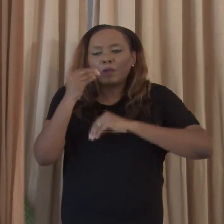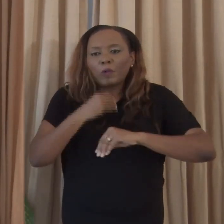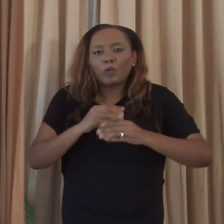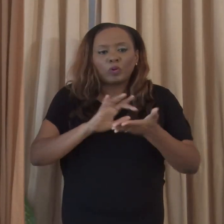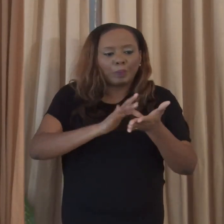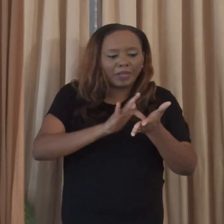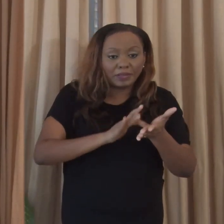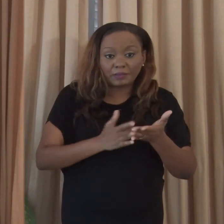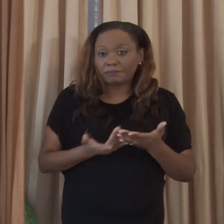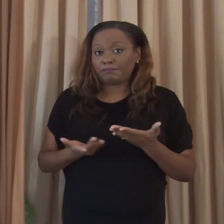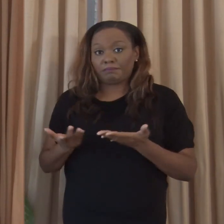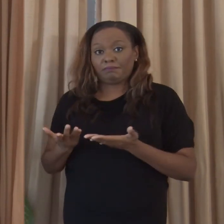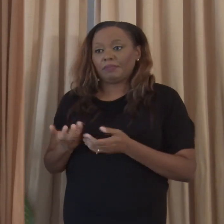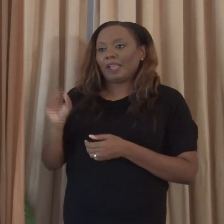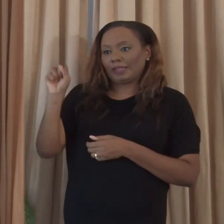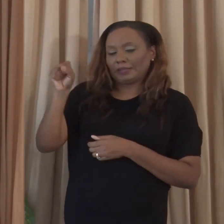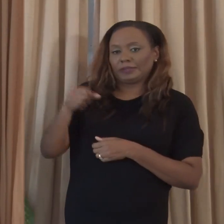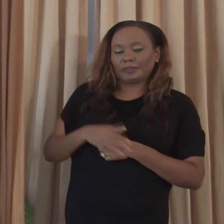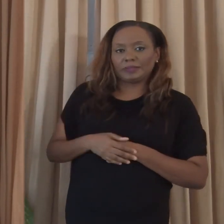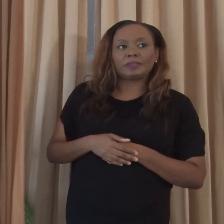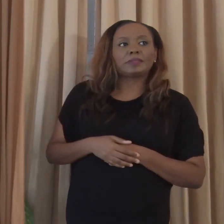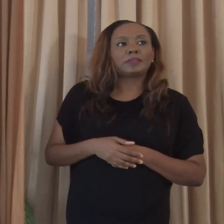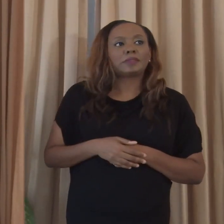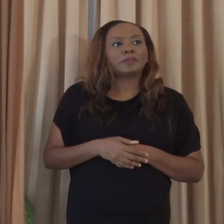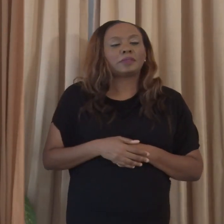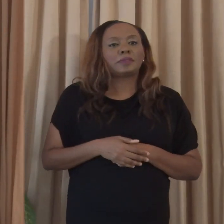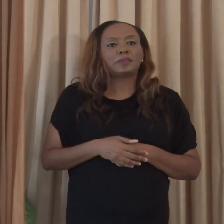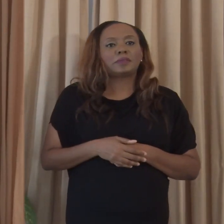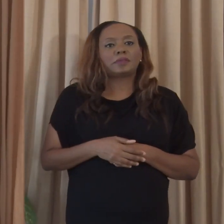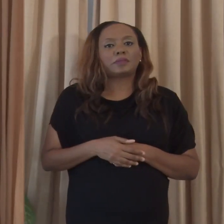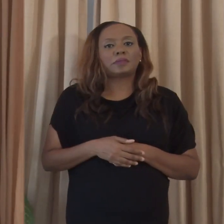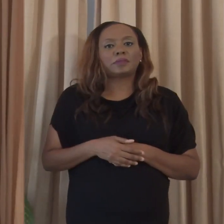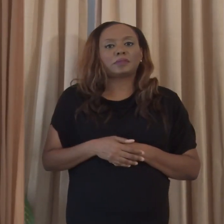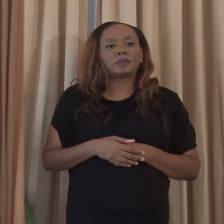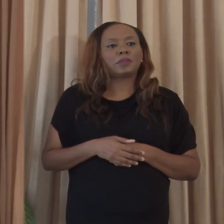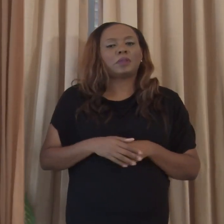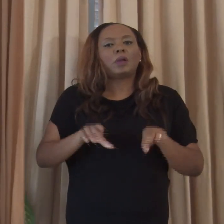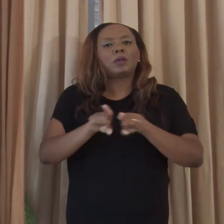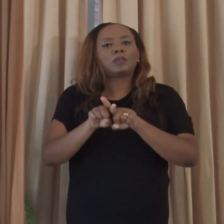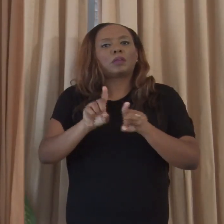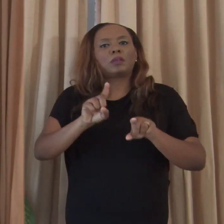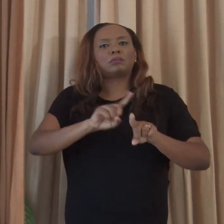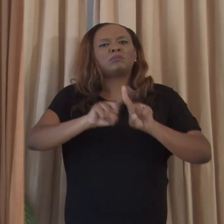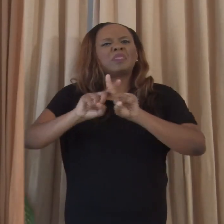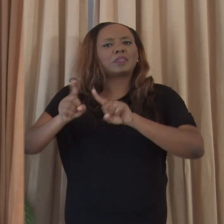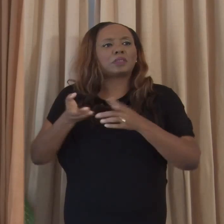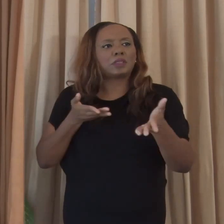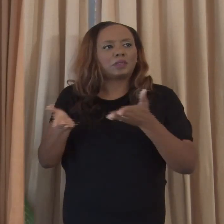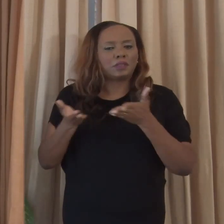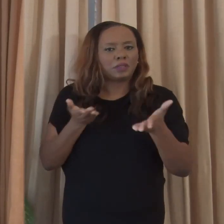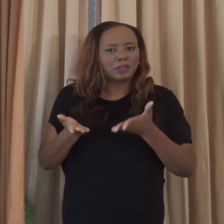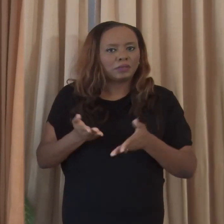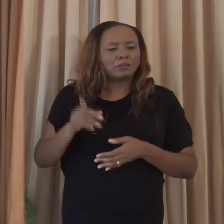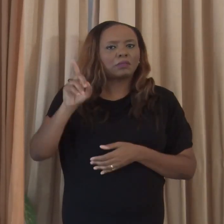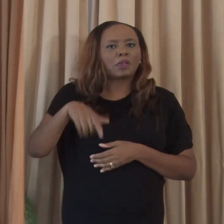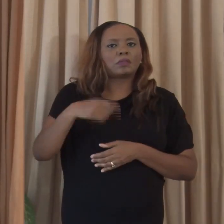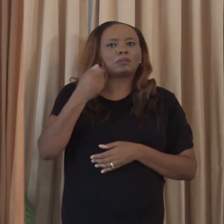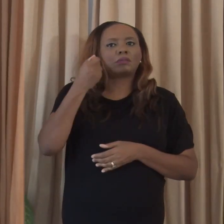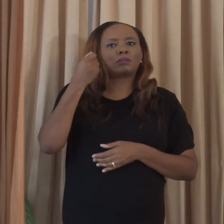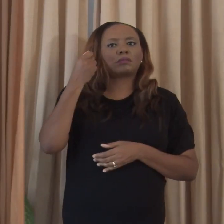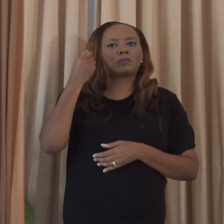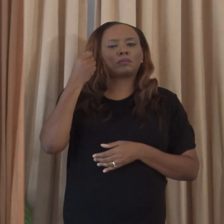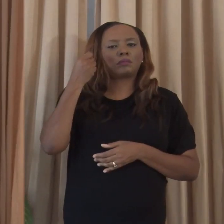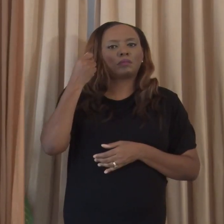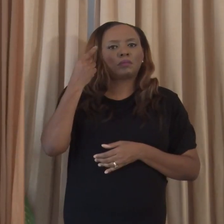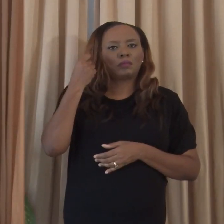Yes, and again, also the movement of some services Because again, we have to understand that there are a